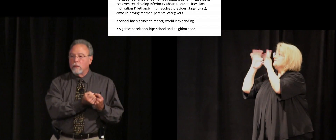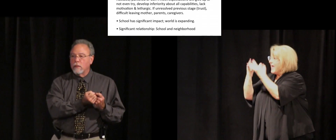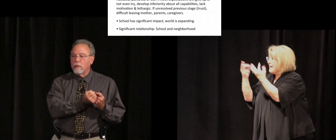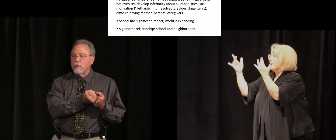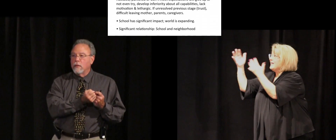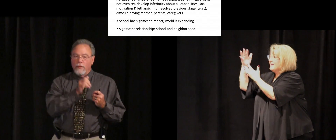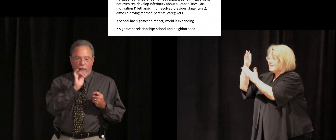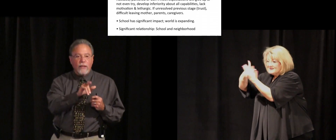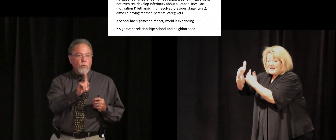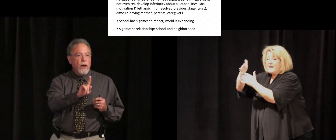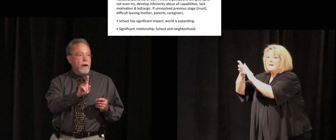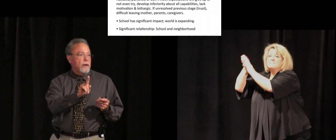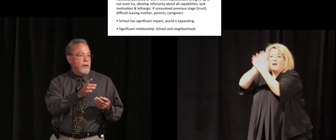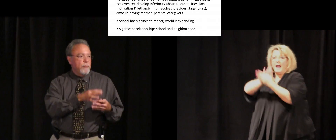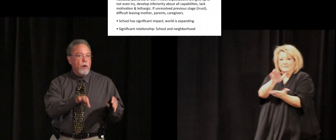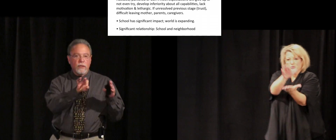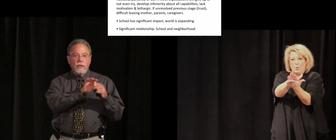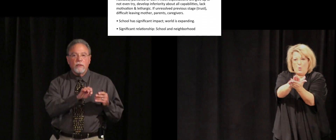decision?